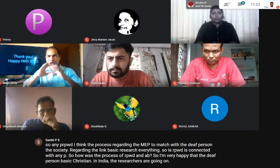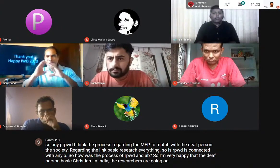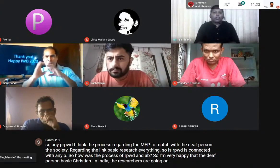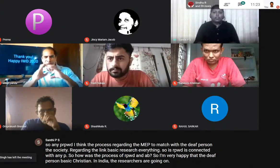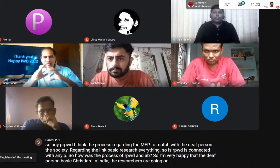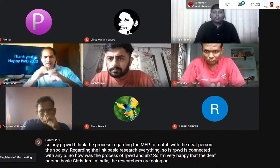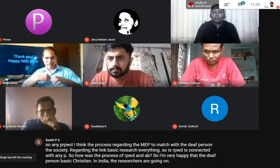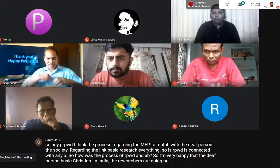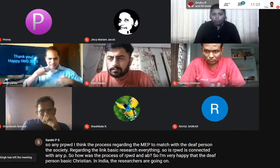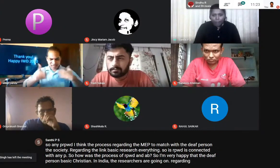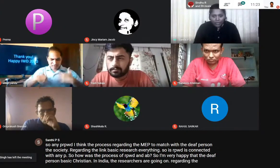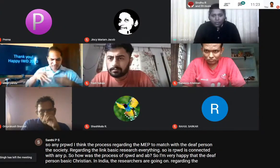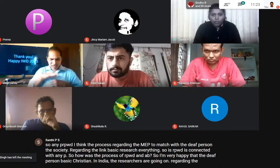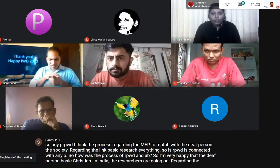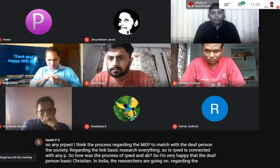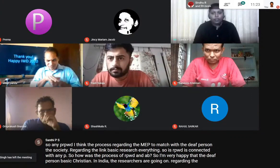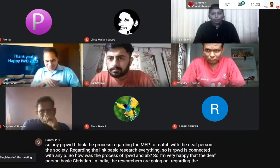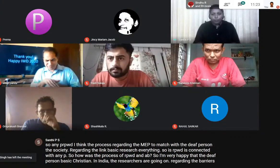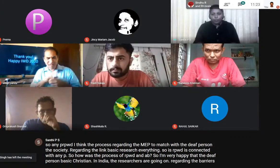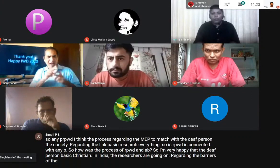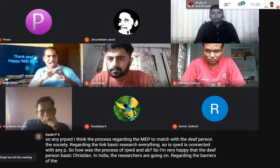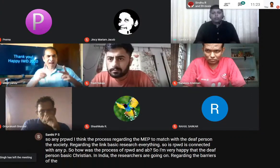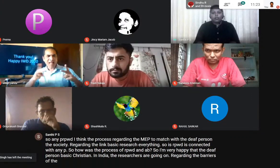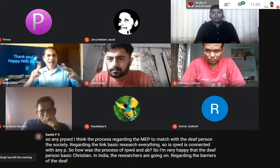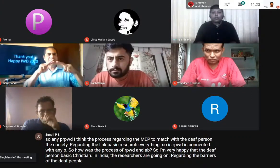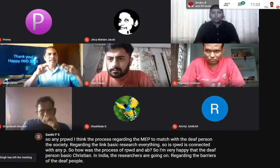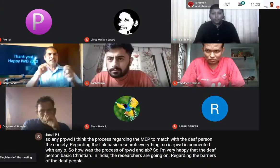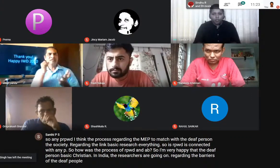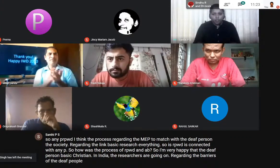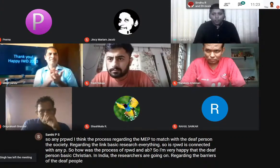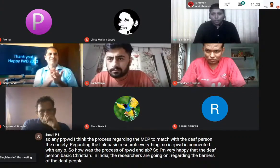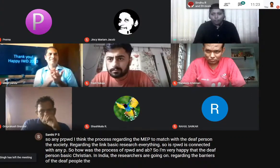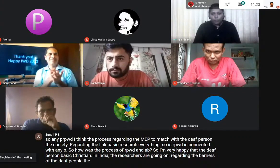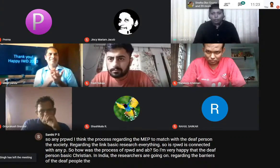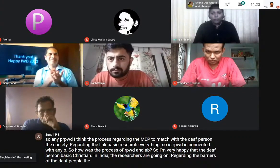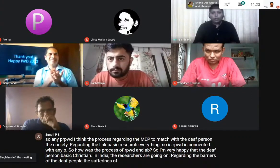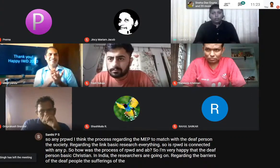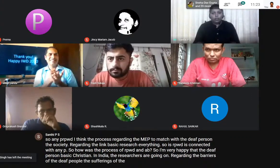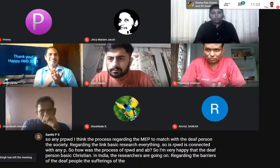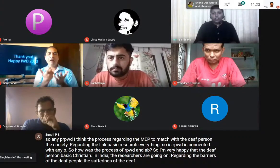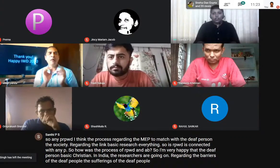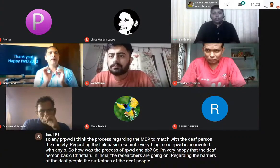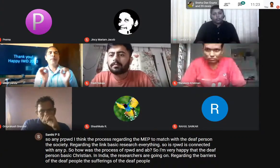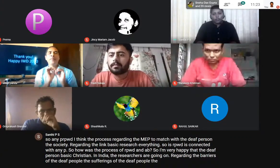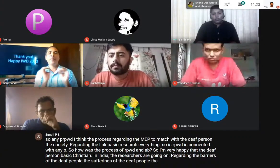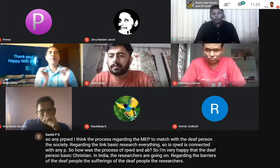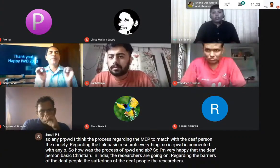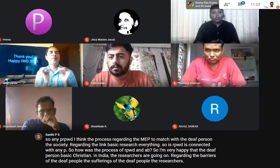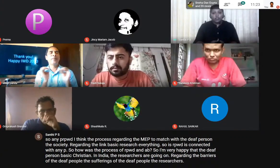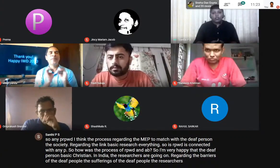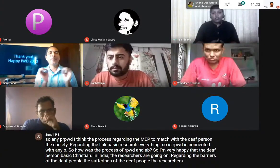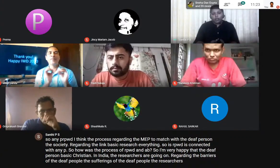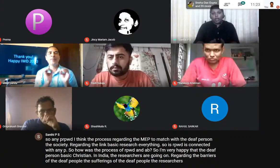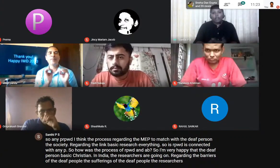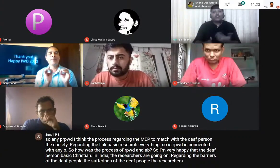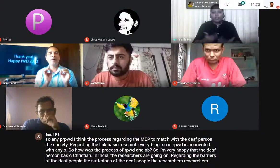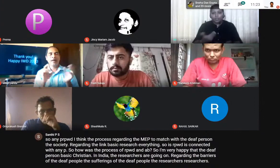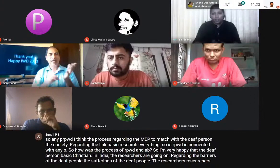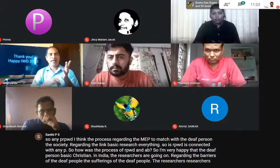regarding the barriers of the deaf people, the sufferings of the deaf people. The researchers are to be done,